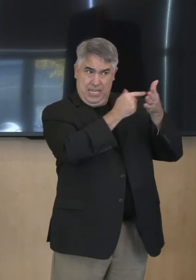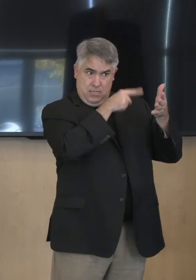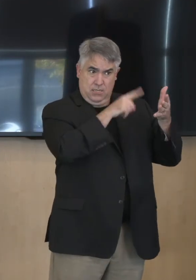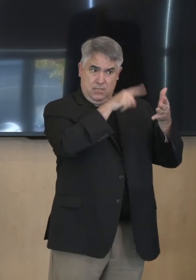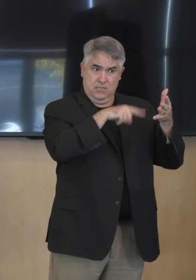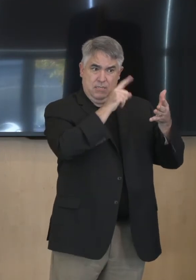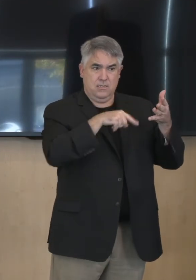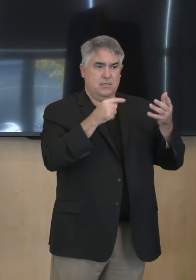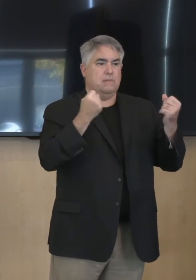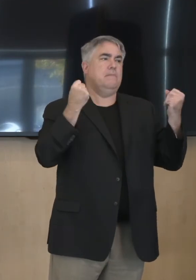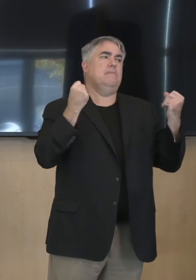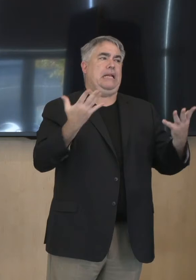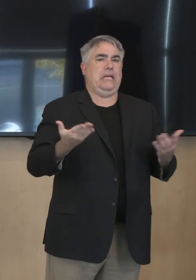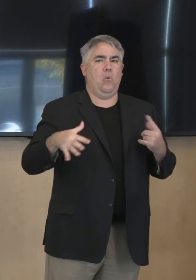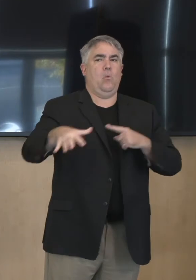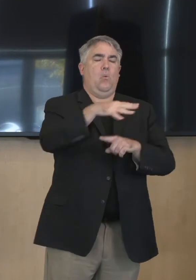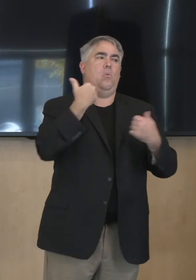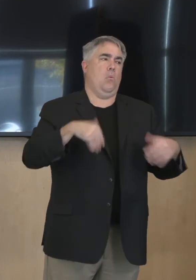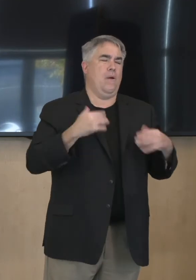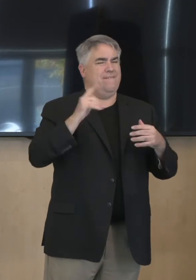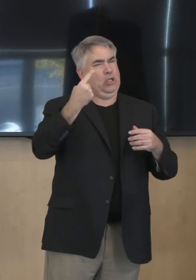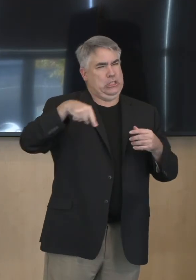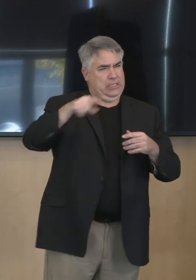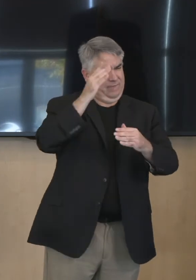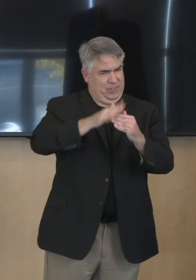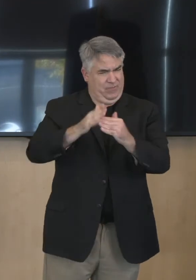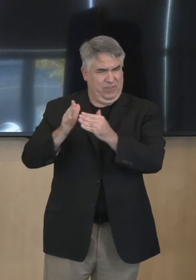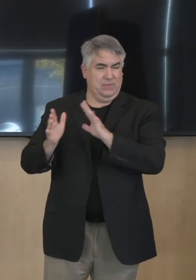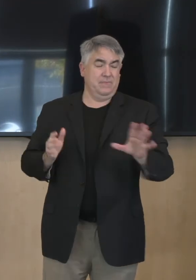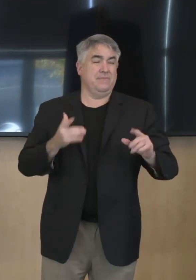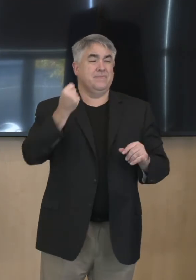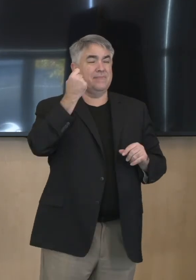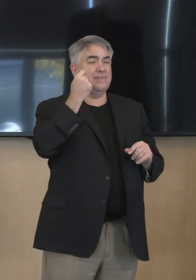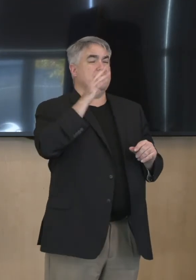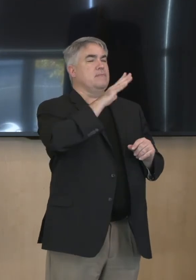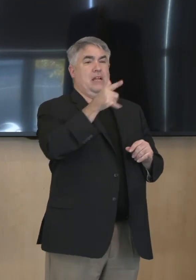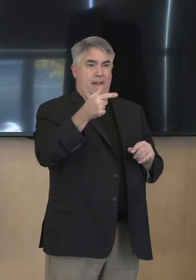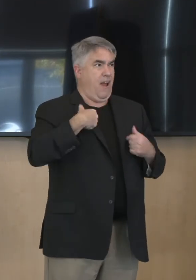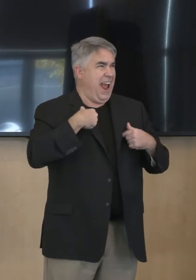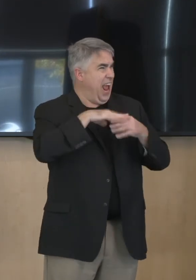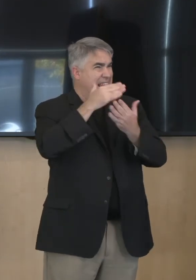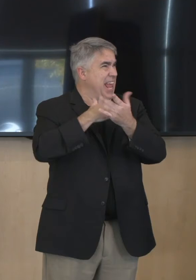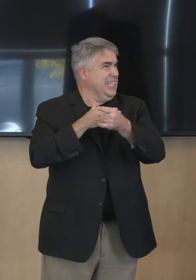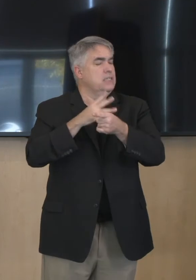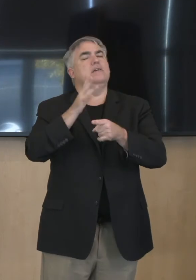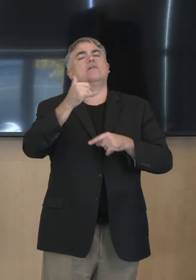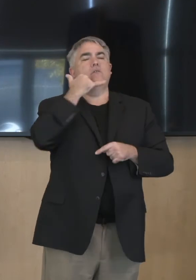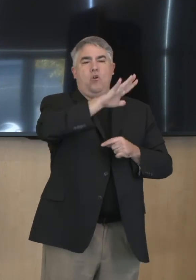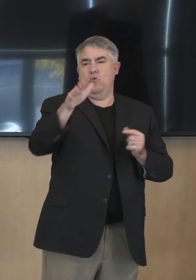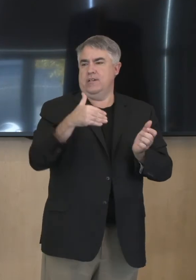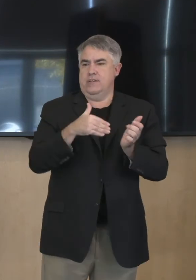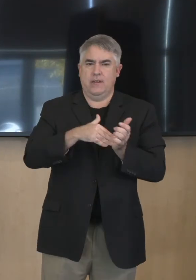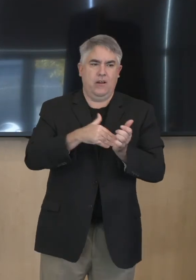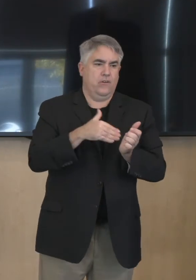the county right now. Call your healthcare provider, and they will have in place a system to help you do it. And the county is working in a role to try and